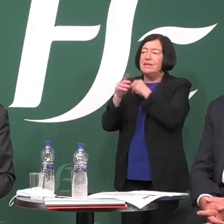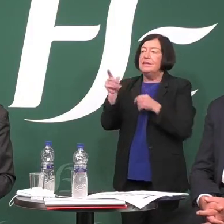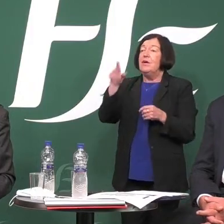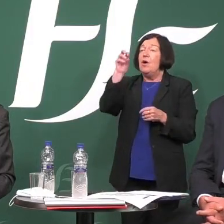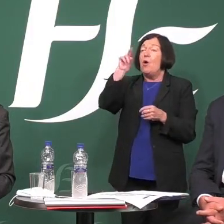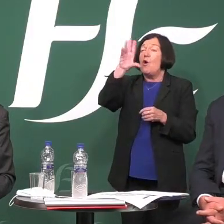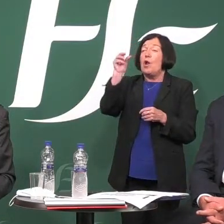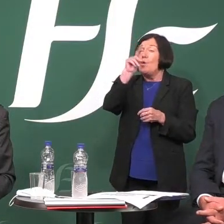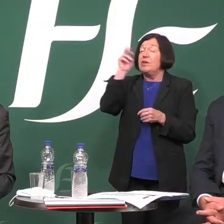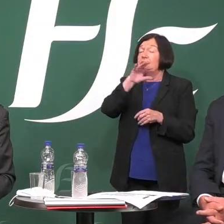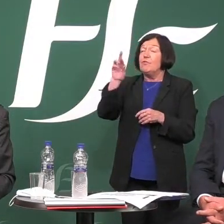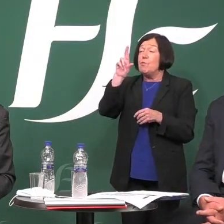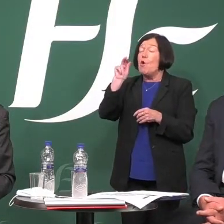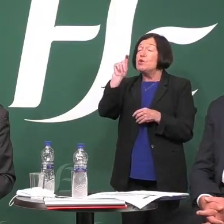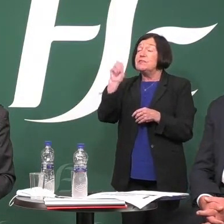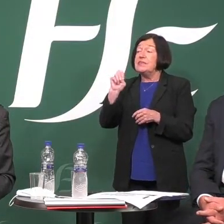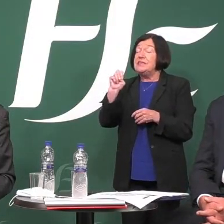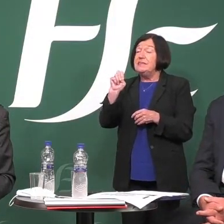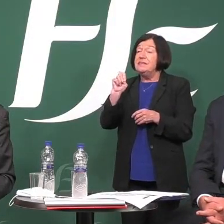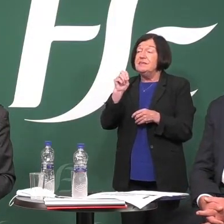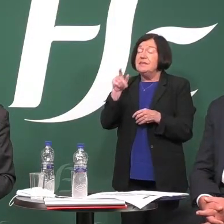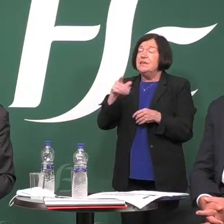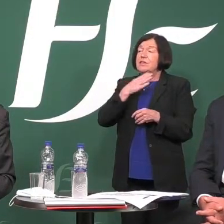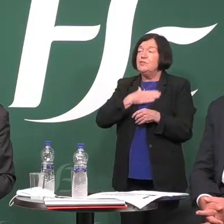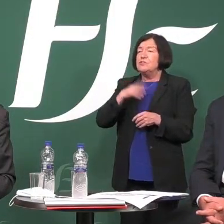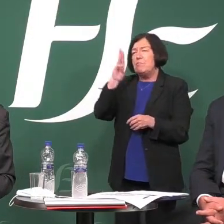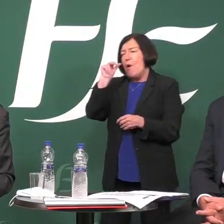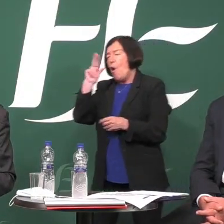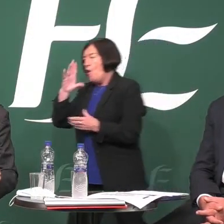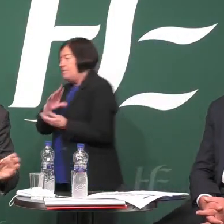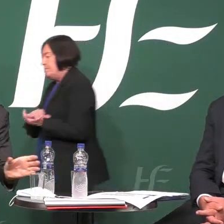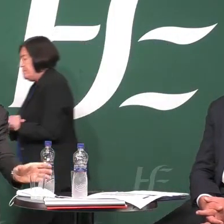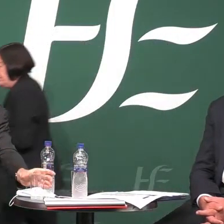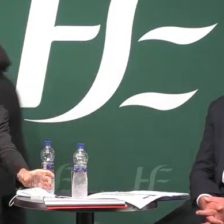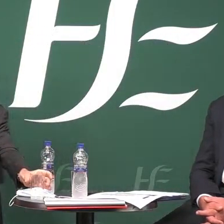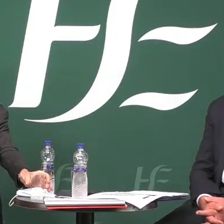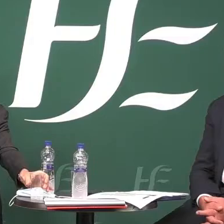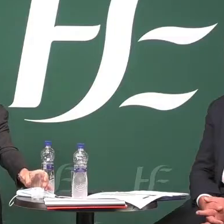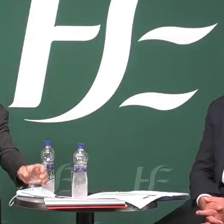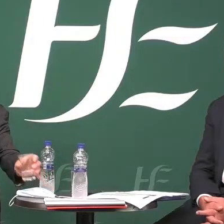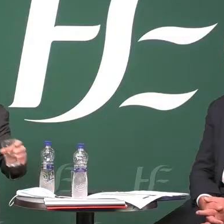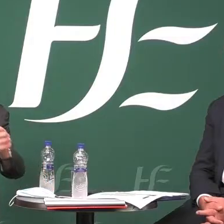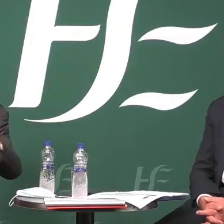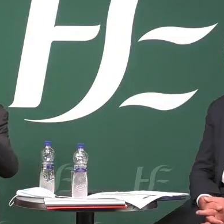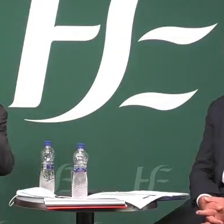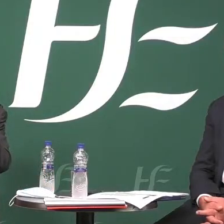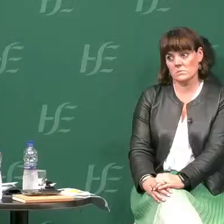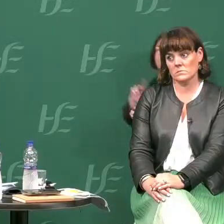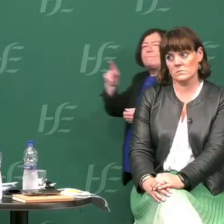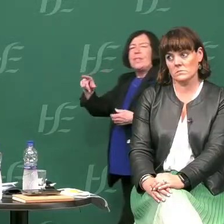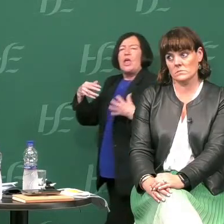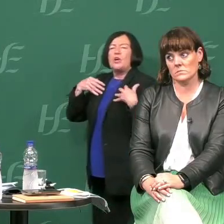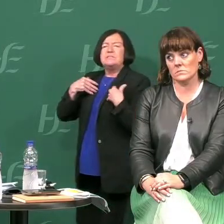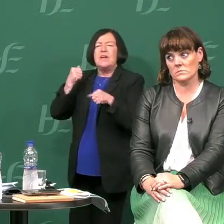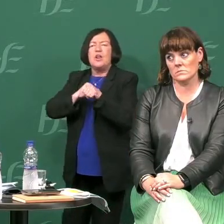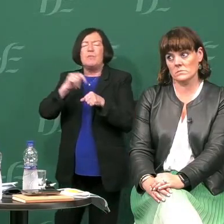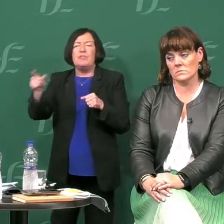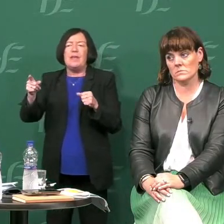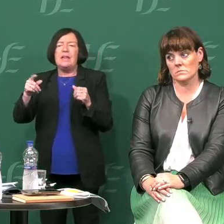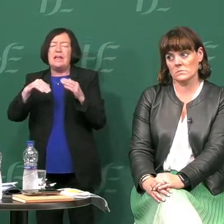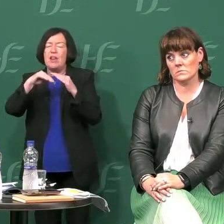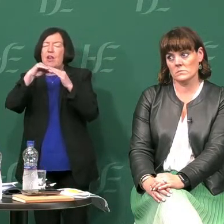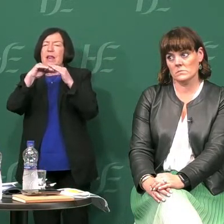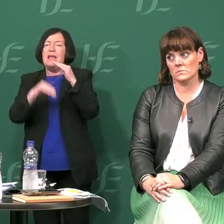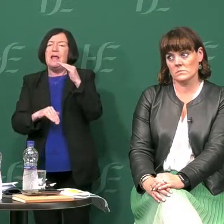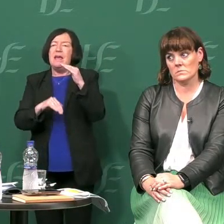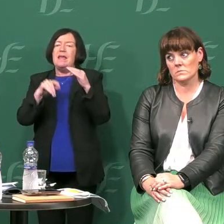Hi, Orla O'Donnell from RTE News. Just Paul, and anybody wants to add to it, is there concern about the reports about